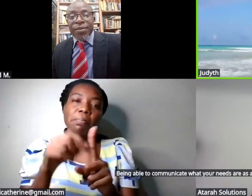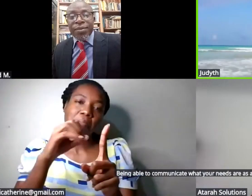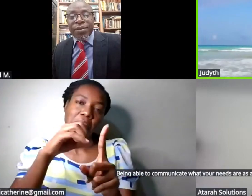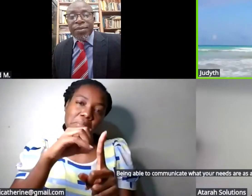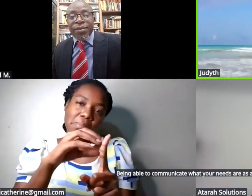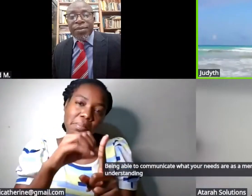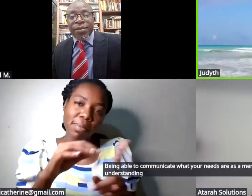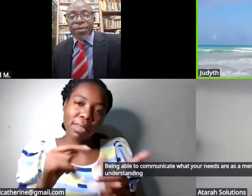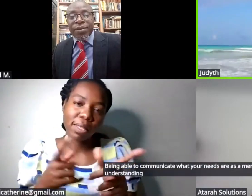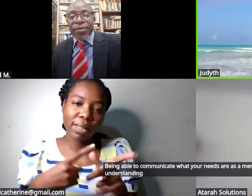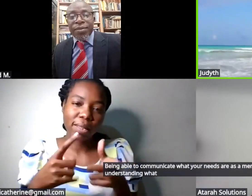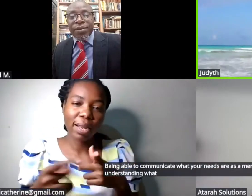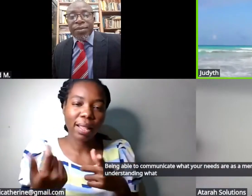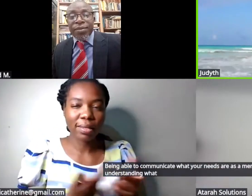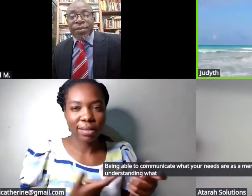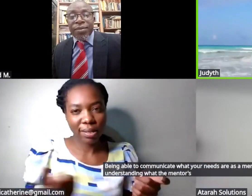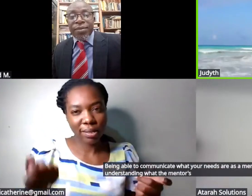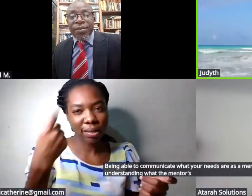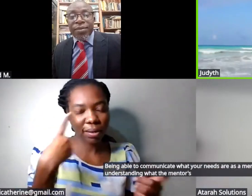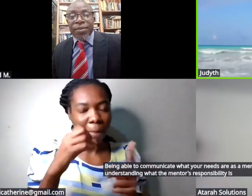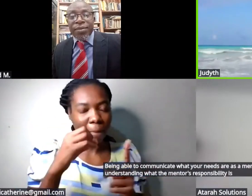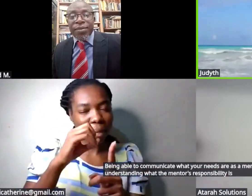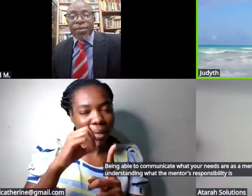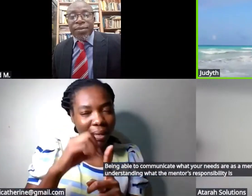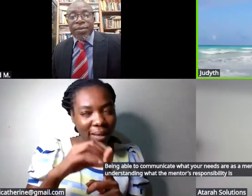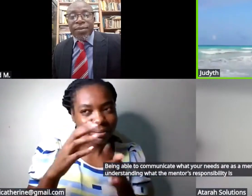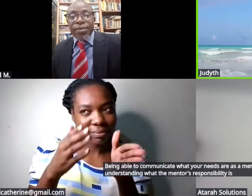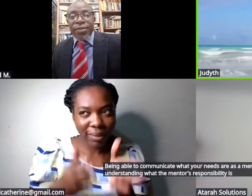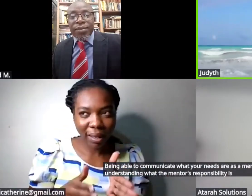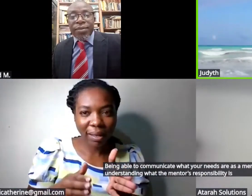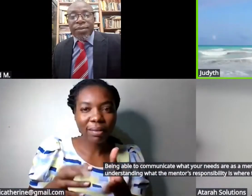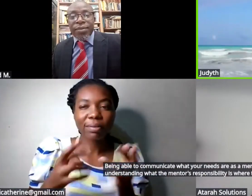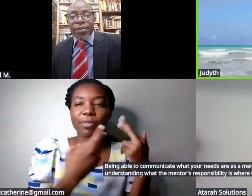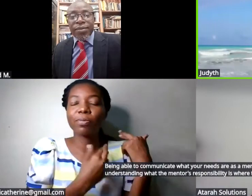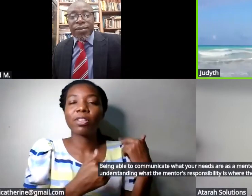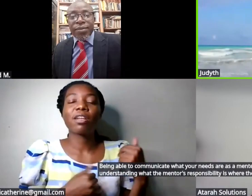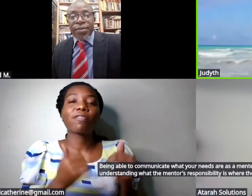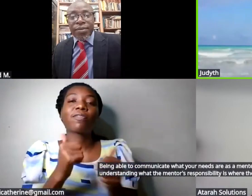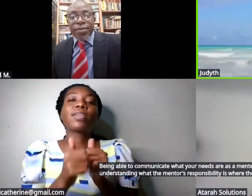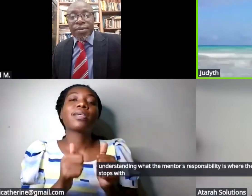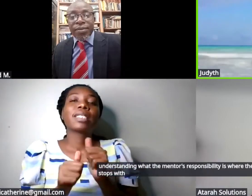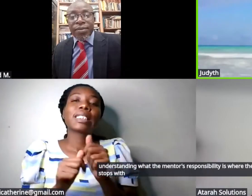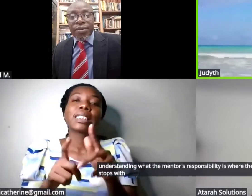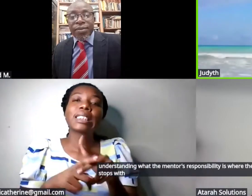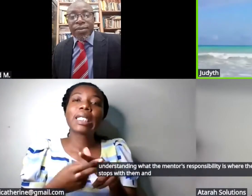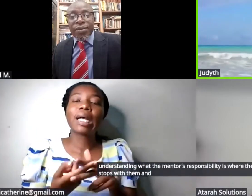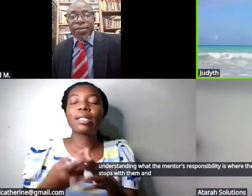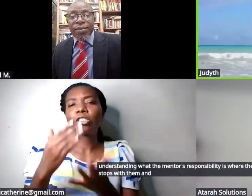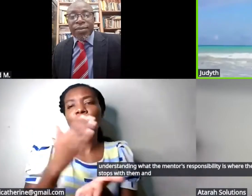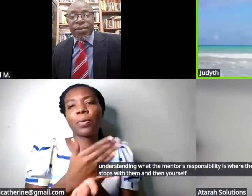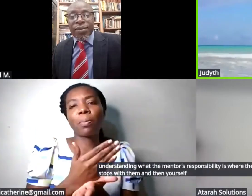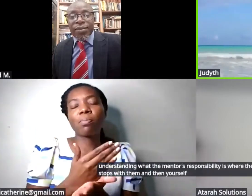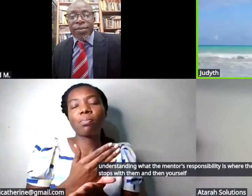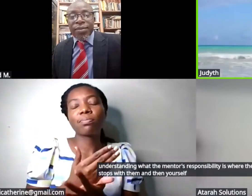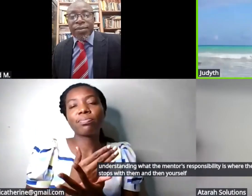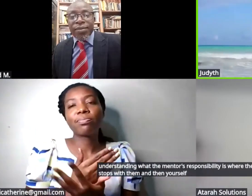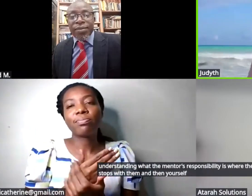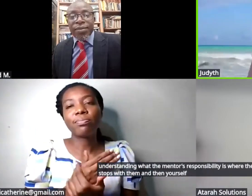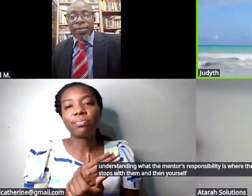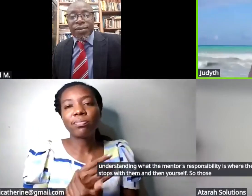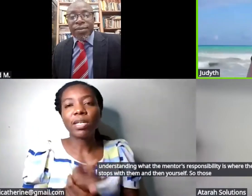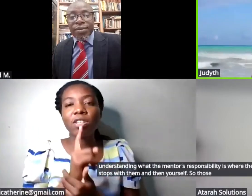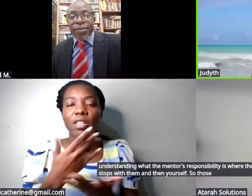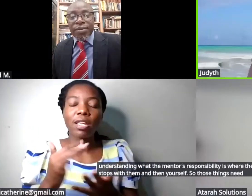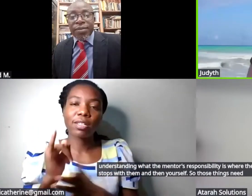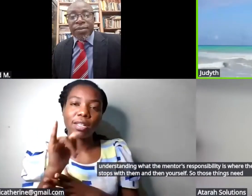understanding what the mentor's responsibility is, where the buck starts and stops with them, and then yourself. So those things need to be